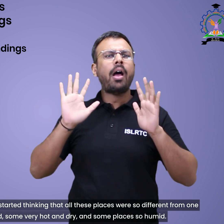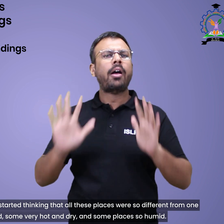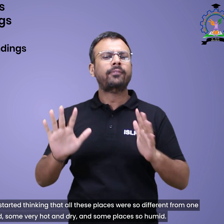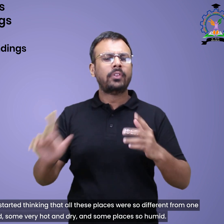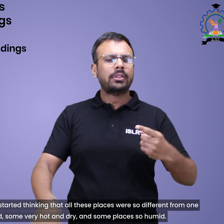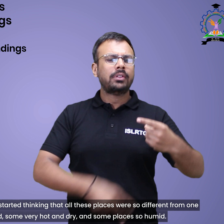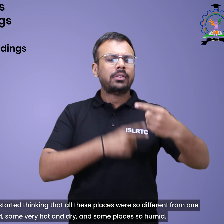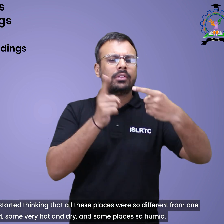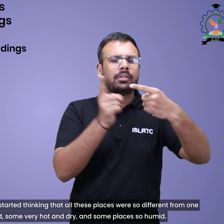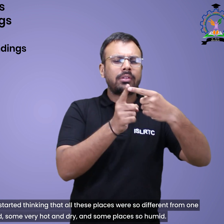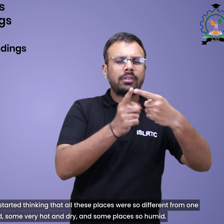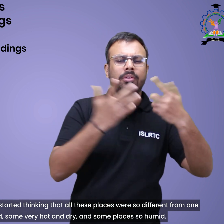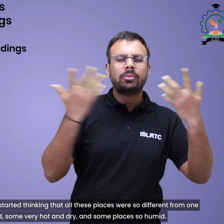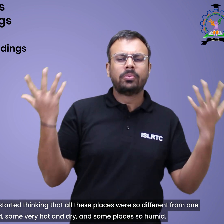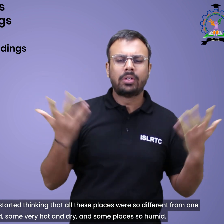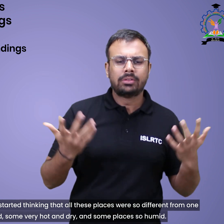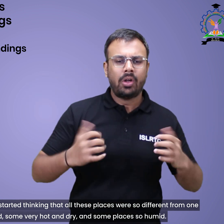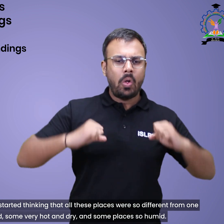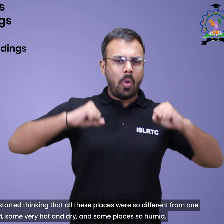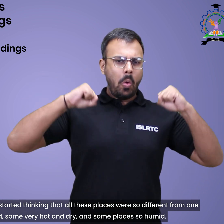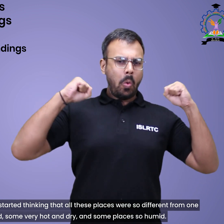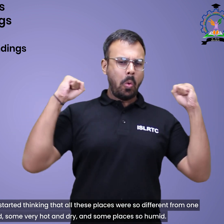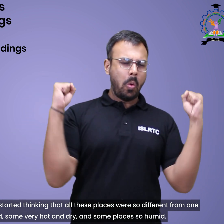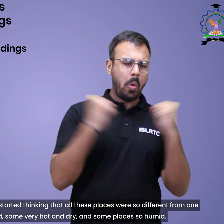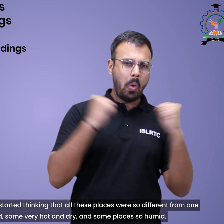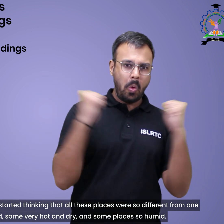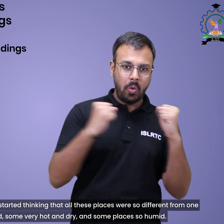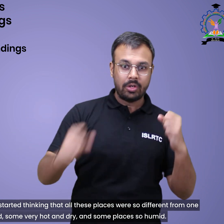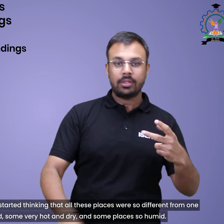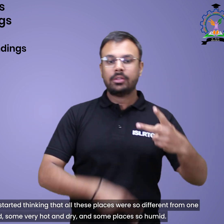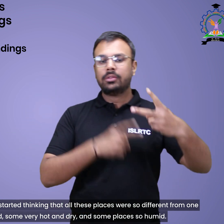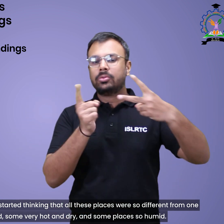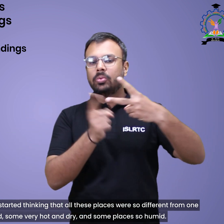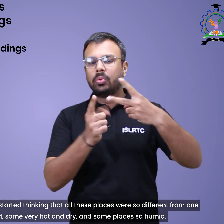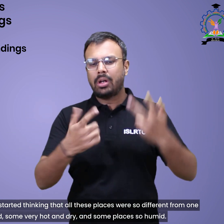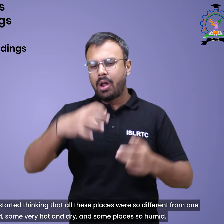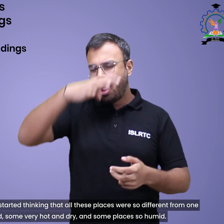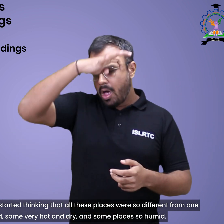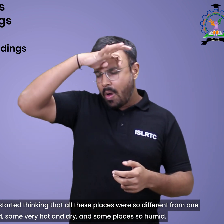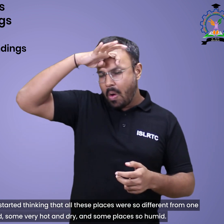cold, some very hot and dry, and some places so humid.